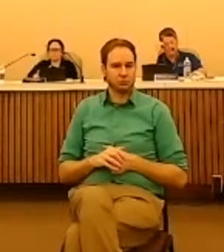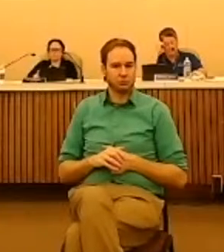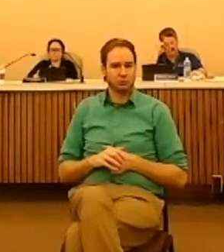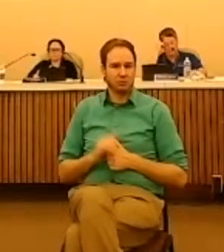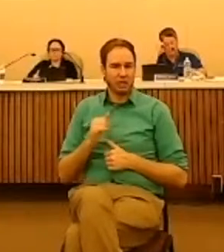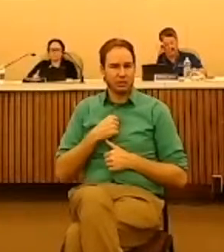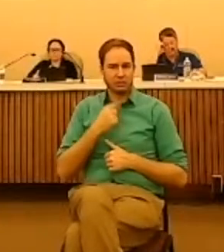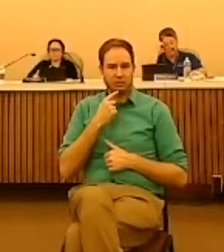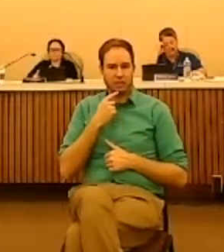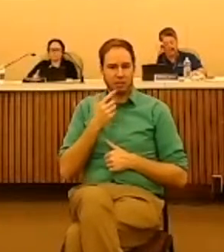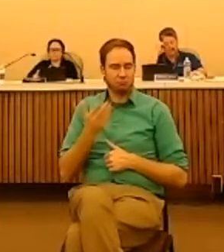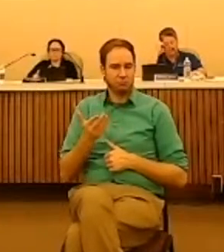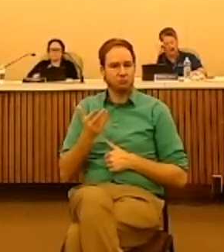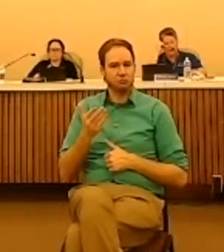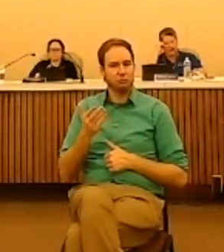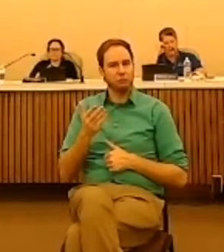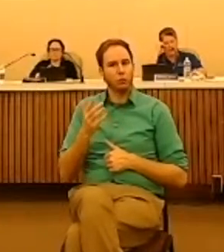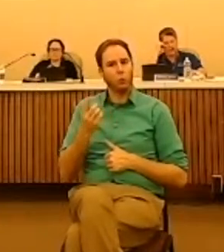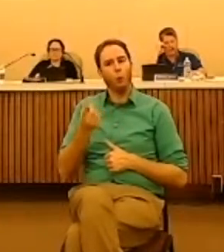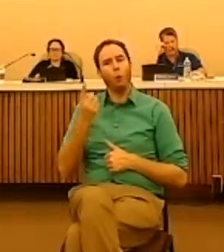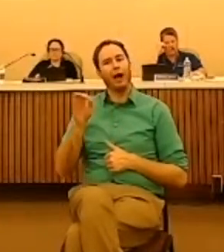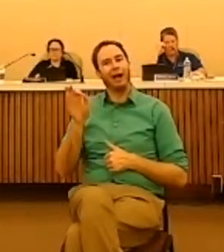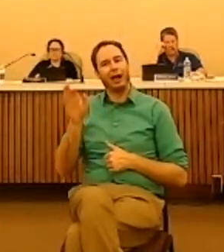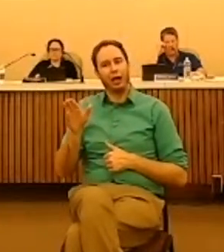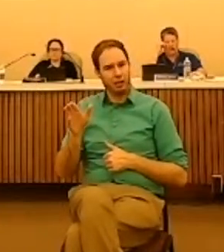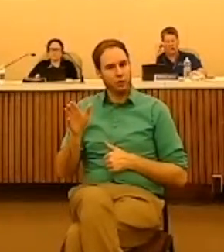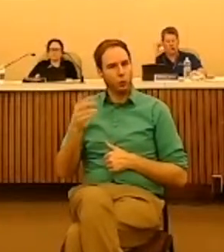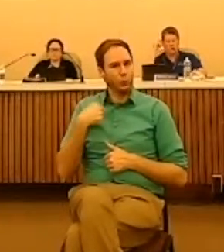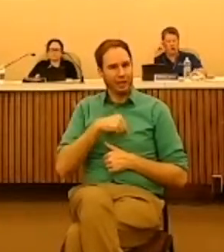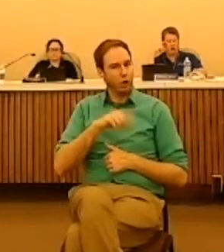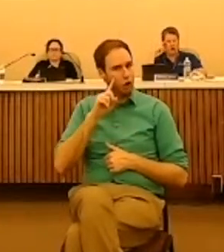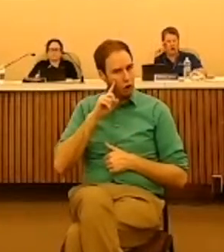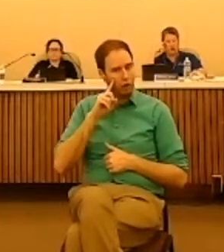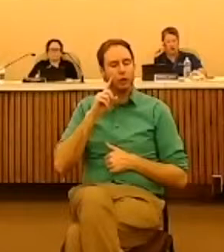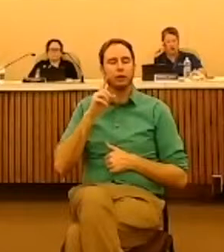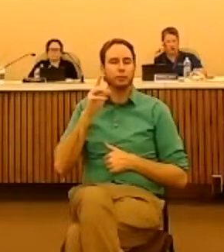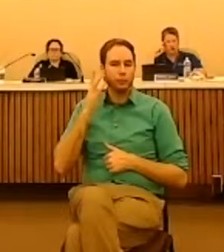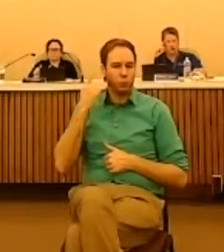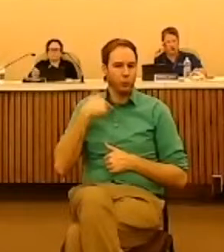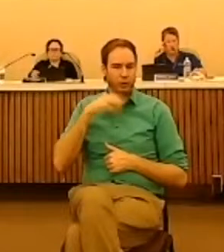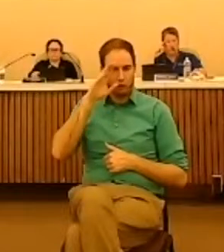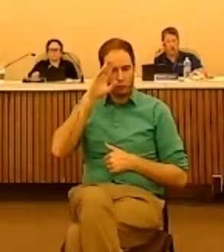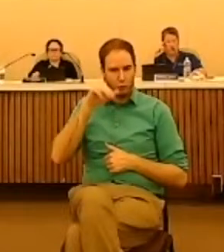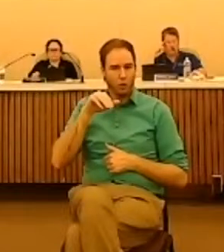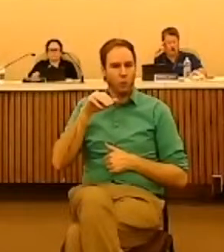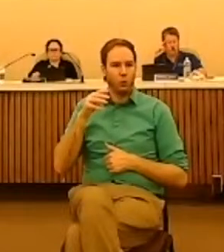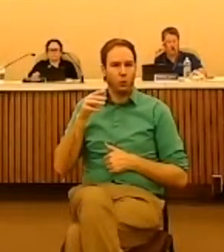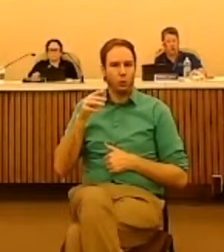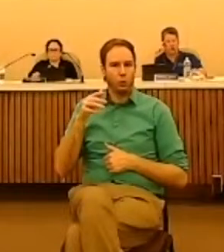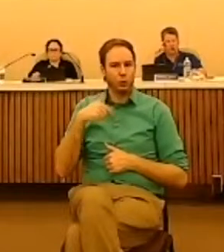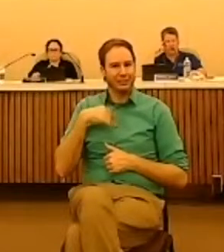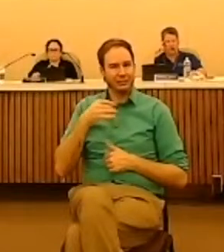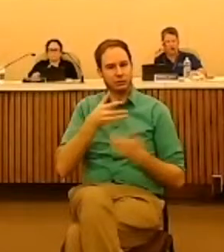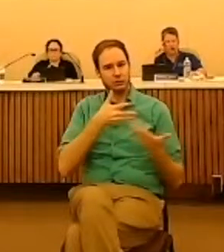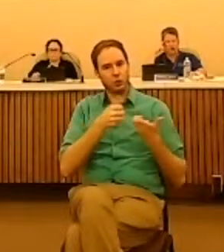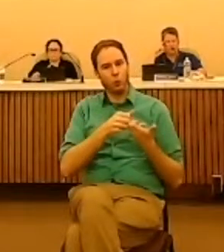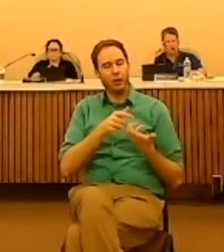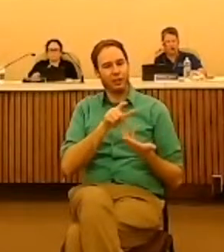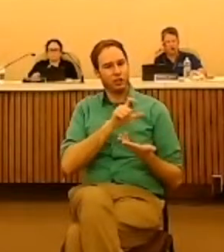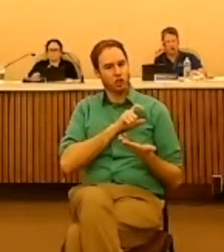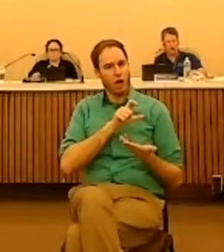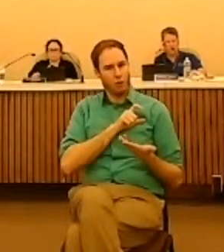Like I said, it was just one idea, because one of the things we did work with the